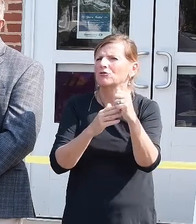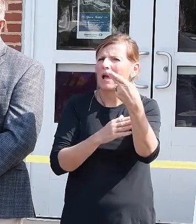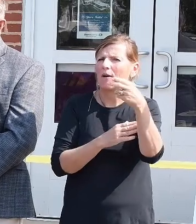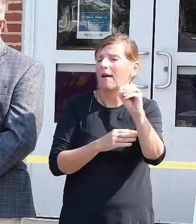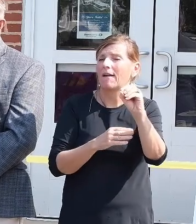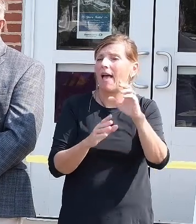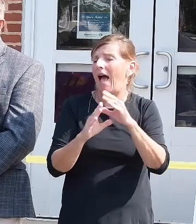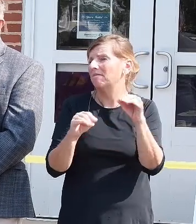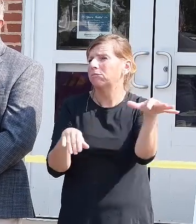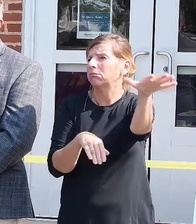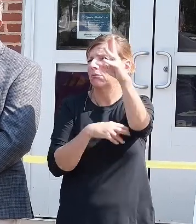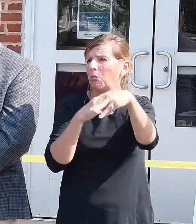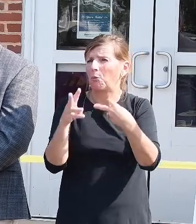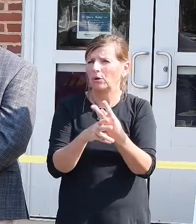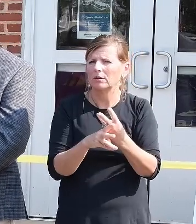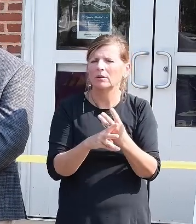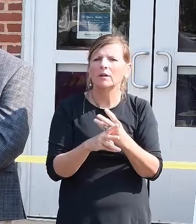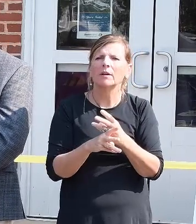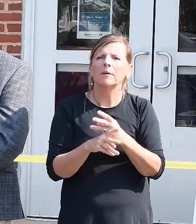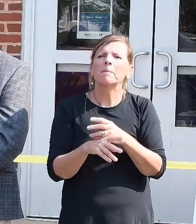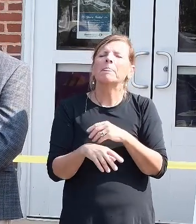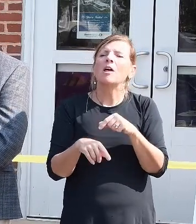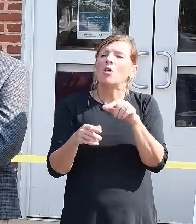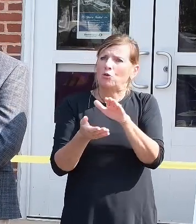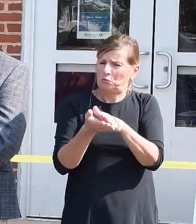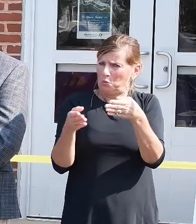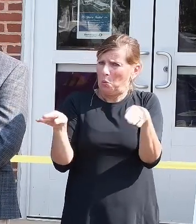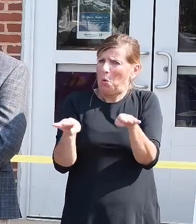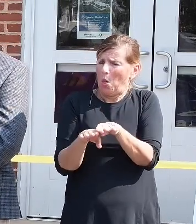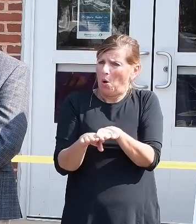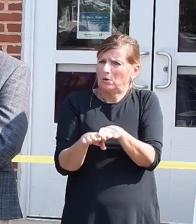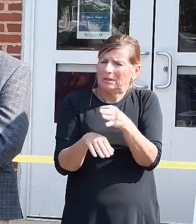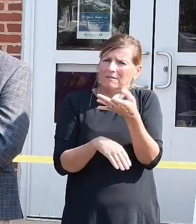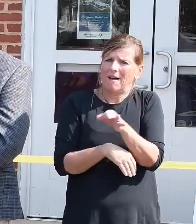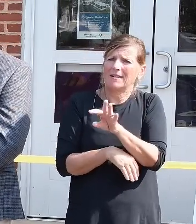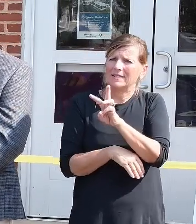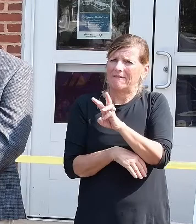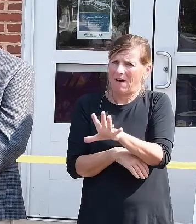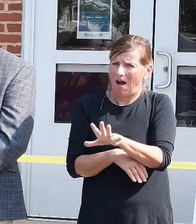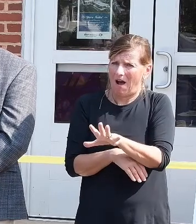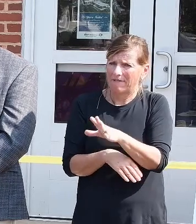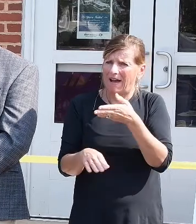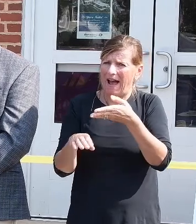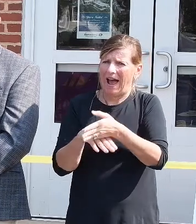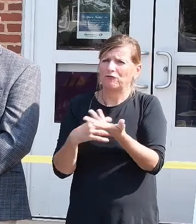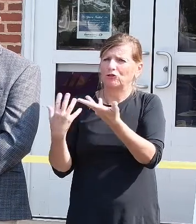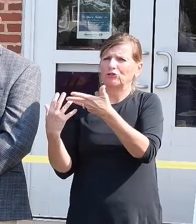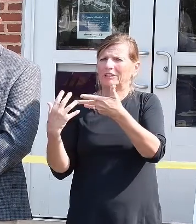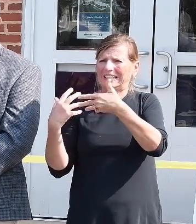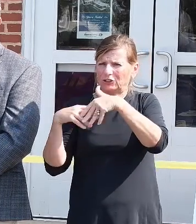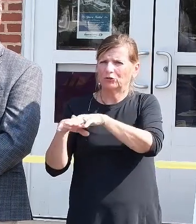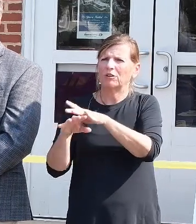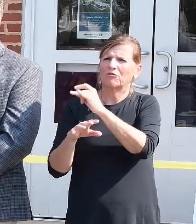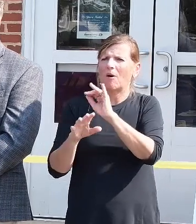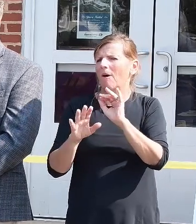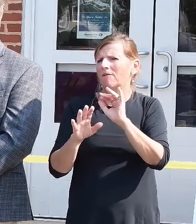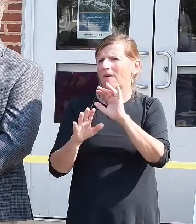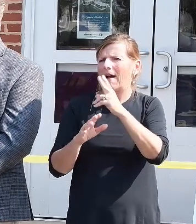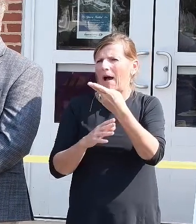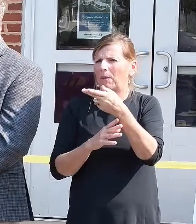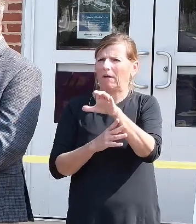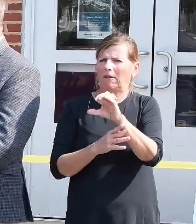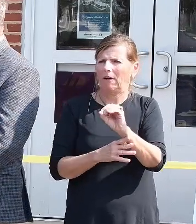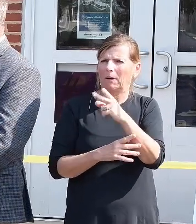world. And whereas the school was closed in 1965 after the integration of Howard County's public